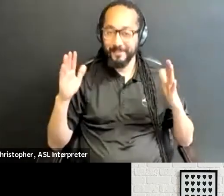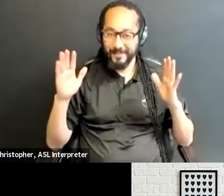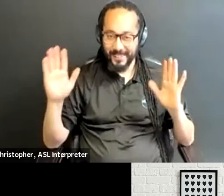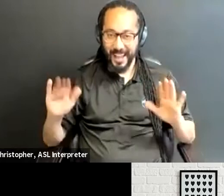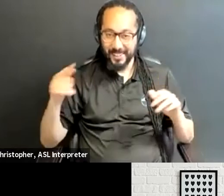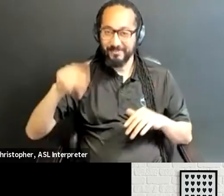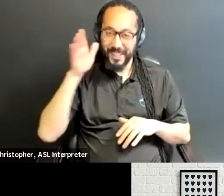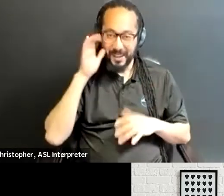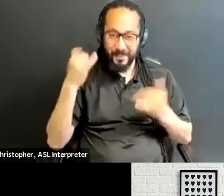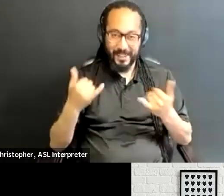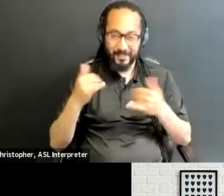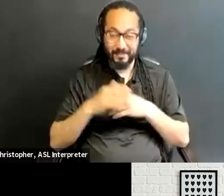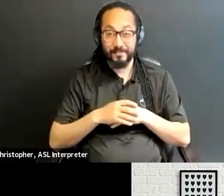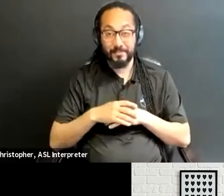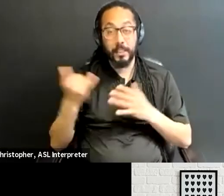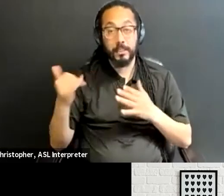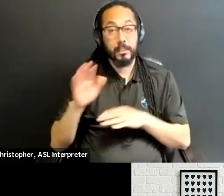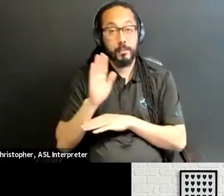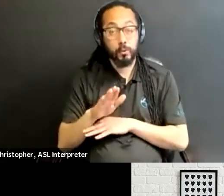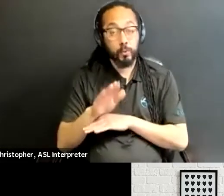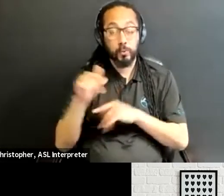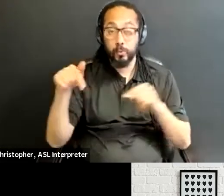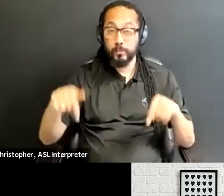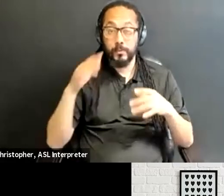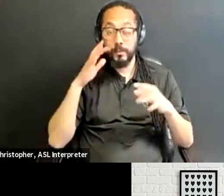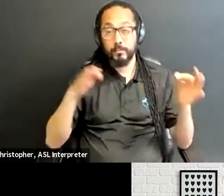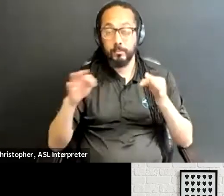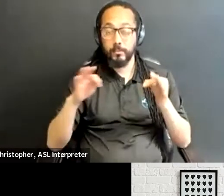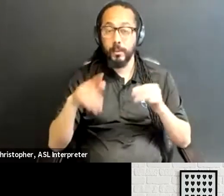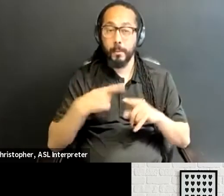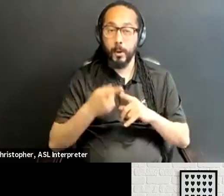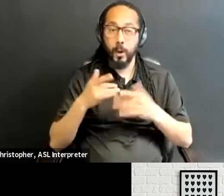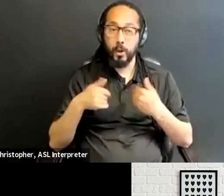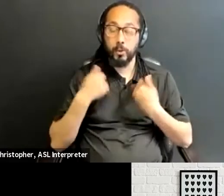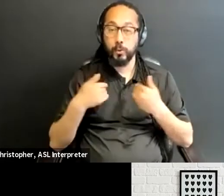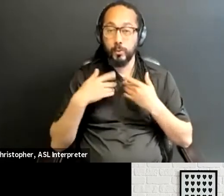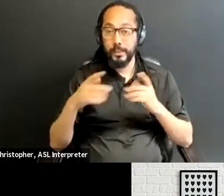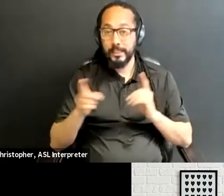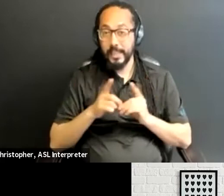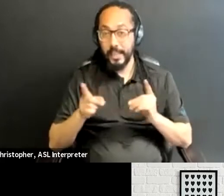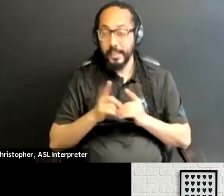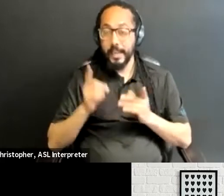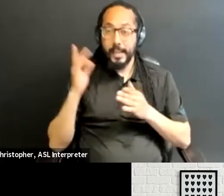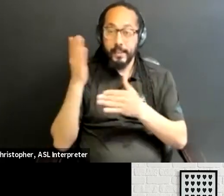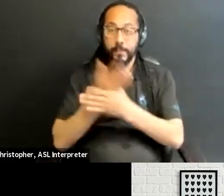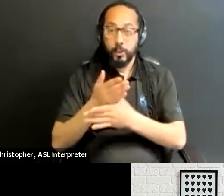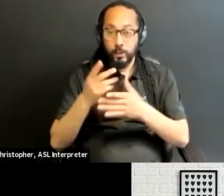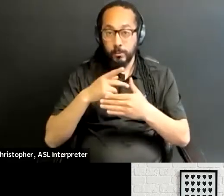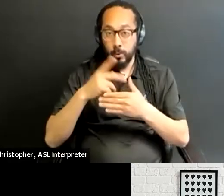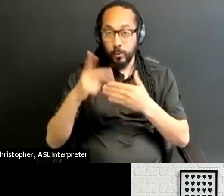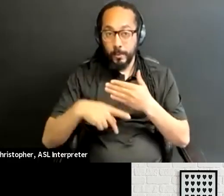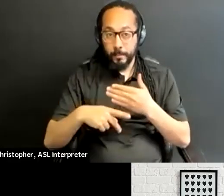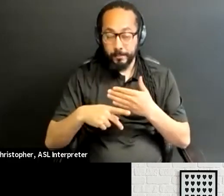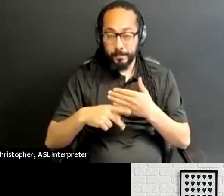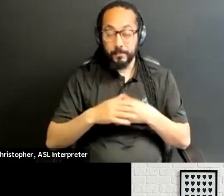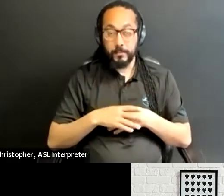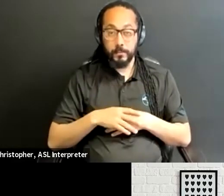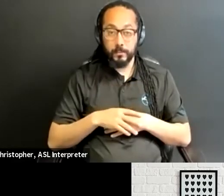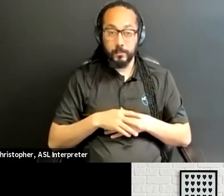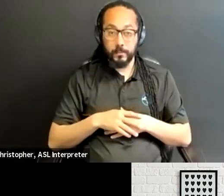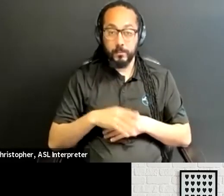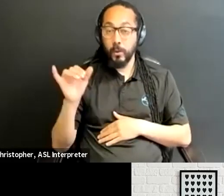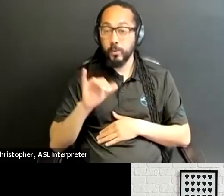speaking a little bit about our Youth Dating Violence intensive intervention program, as well as some of the other work that we